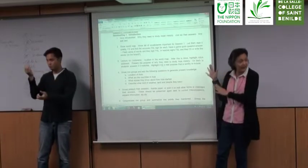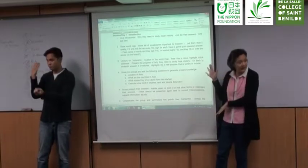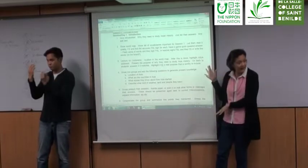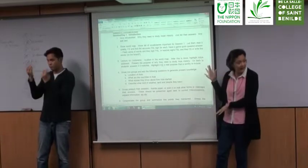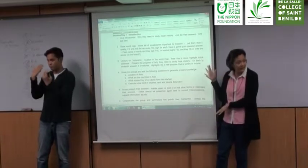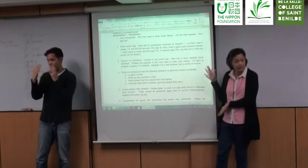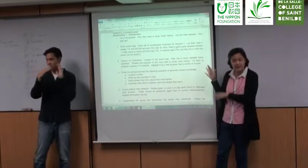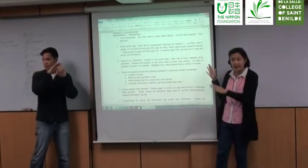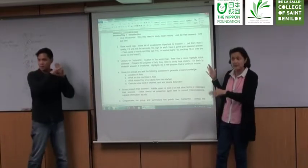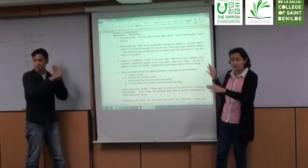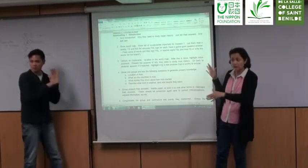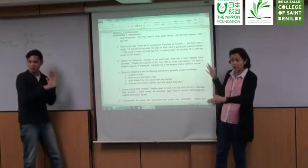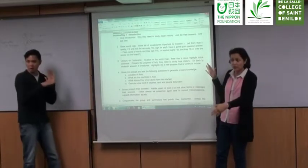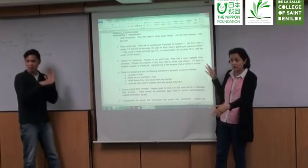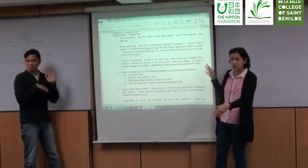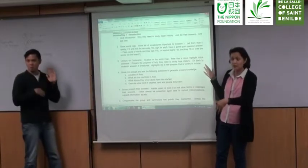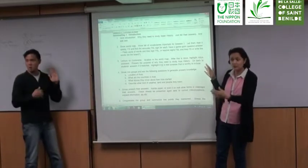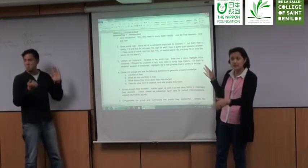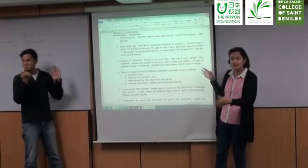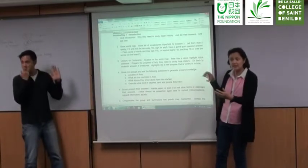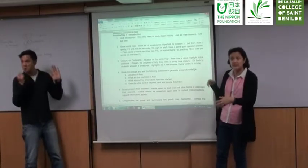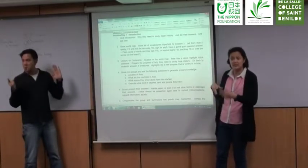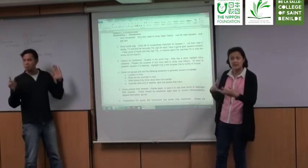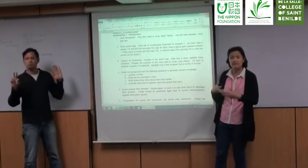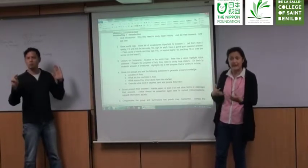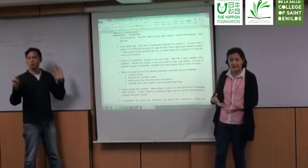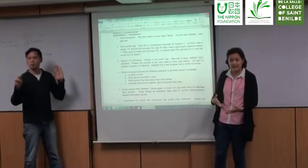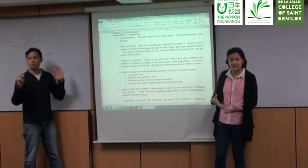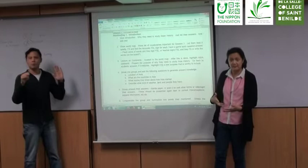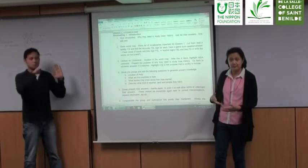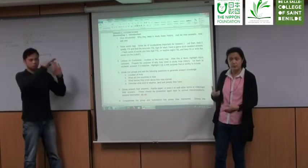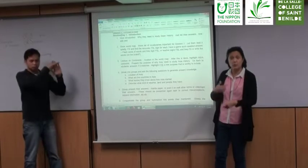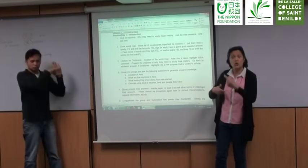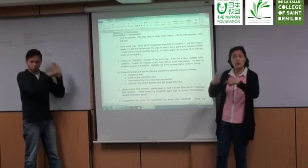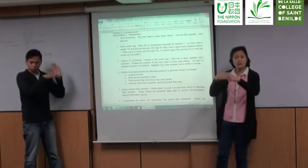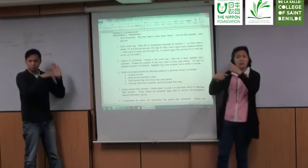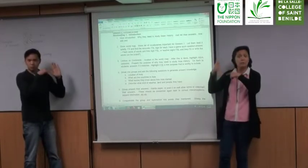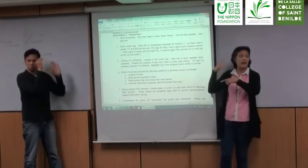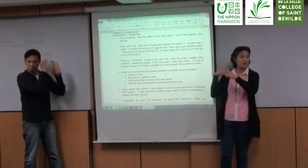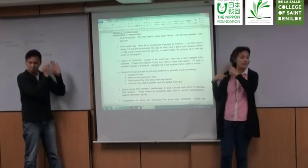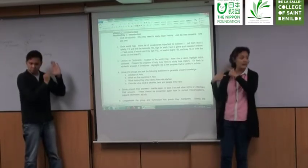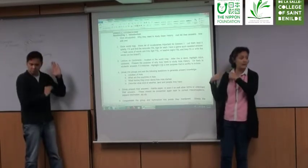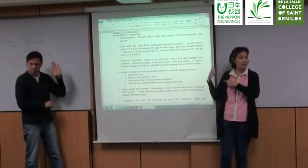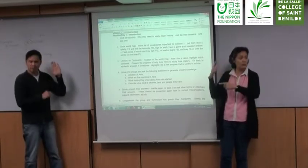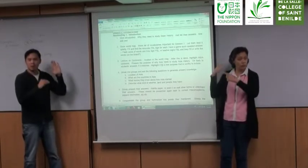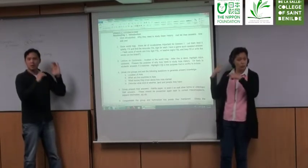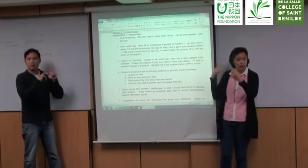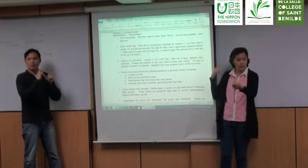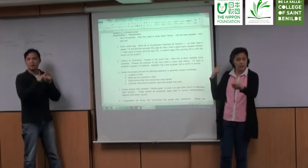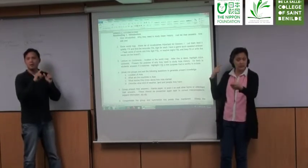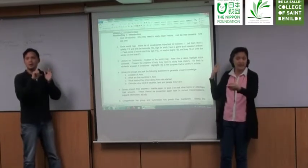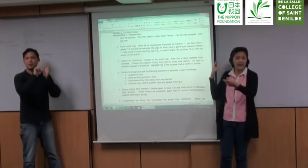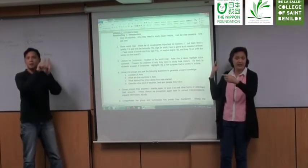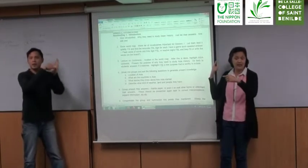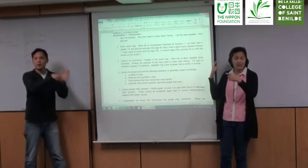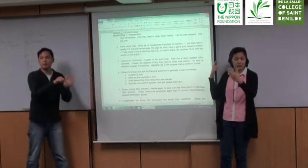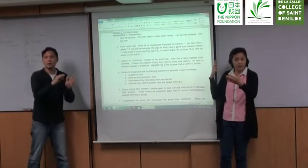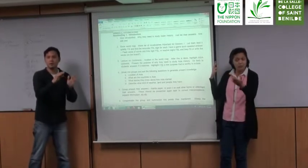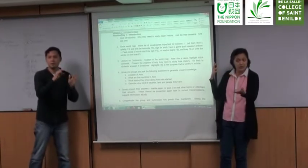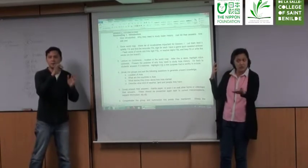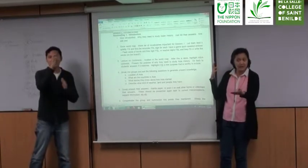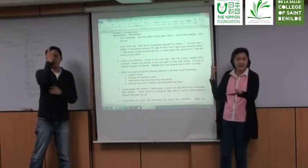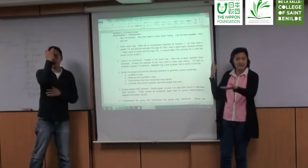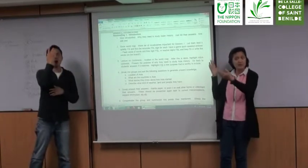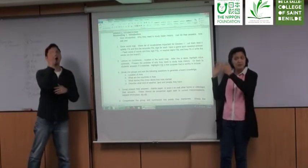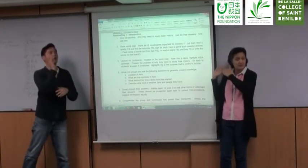not correct it, but down the road, when you start discussing the facts, you always go back to that. What you say, what